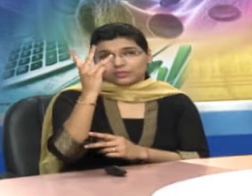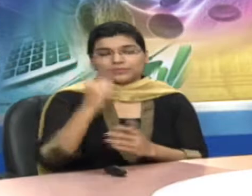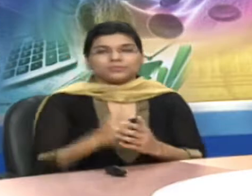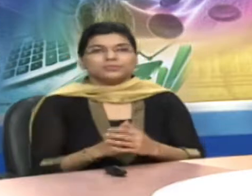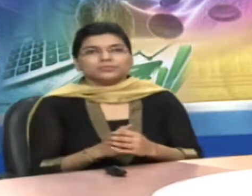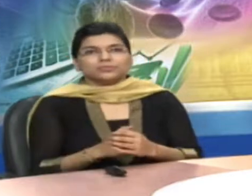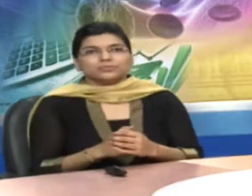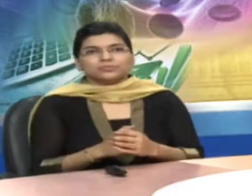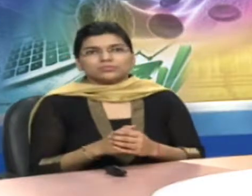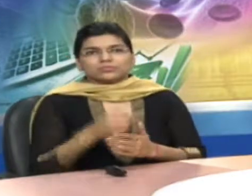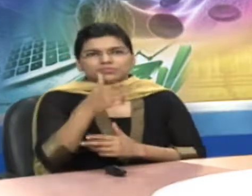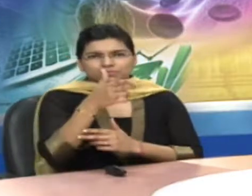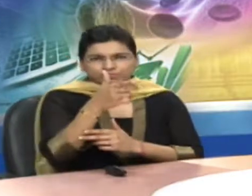Third word,